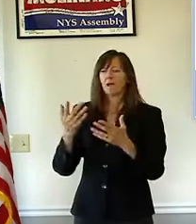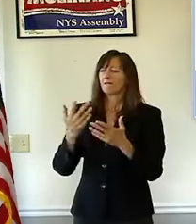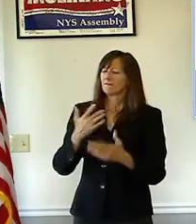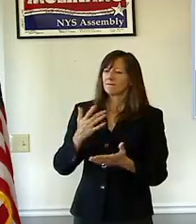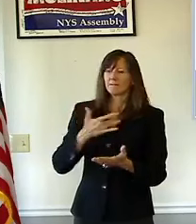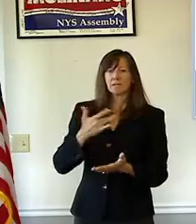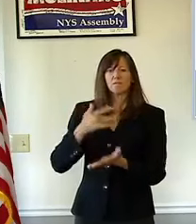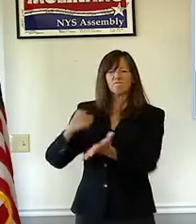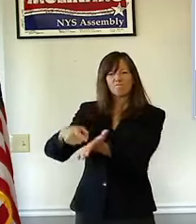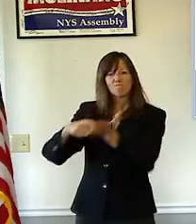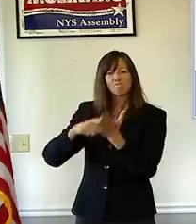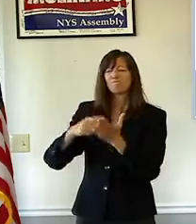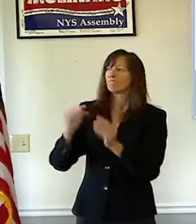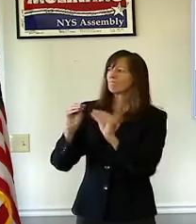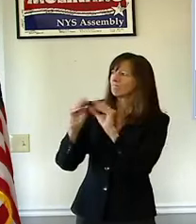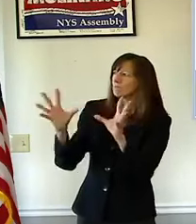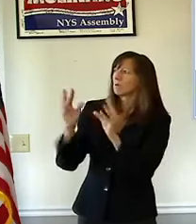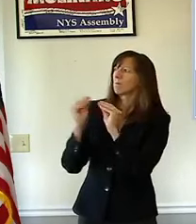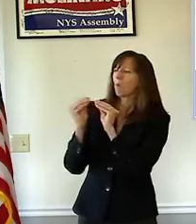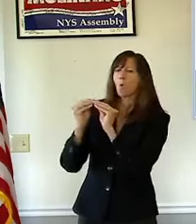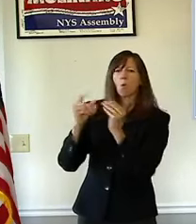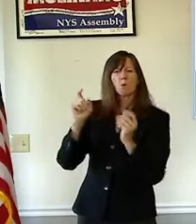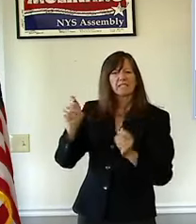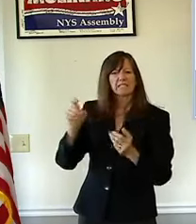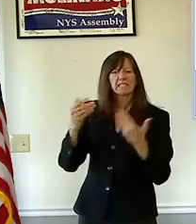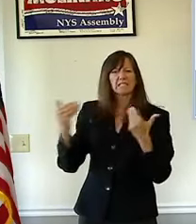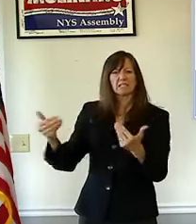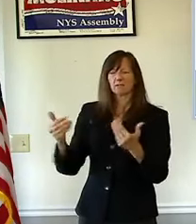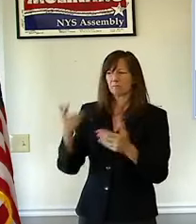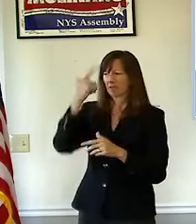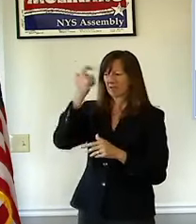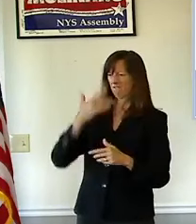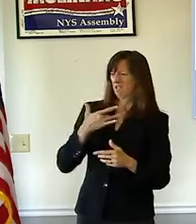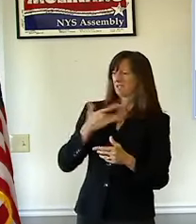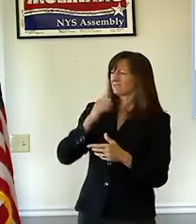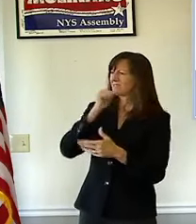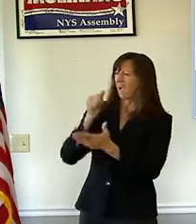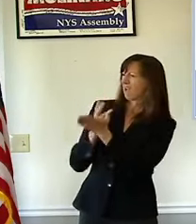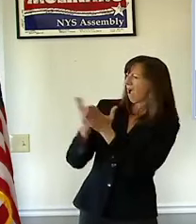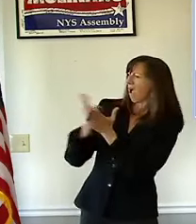just absolutely either it is disingenuous, and it is